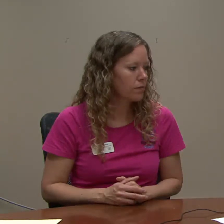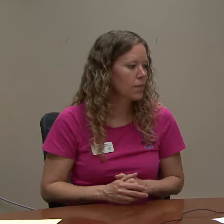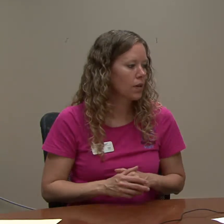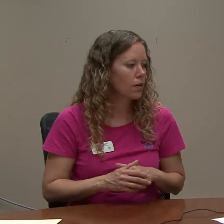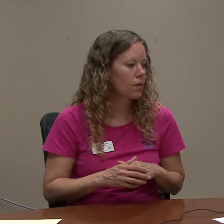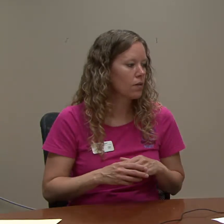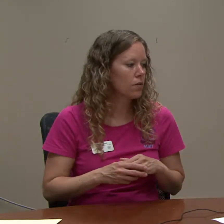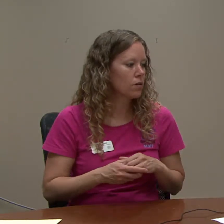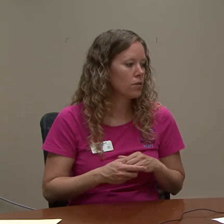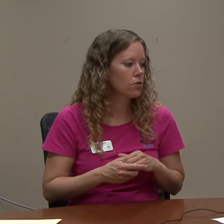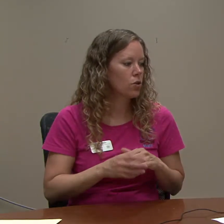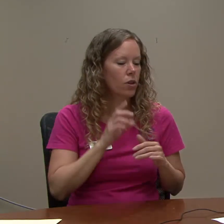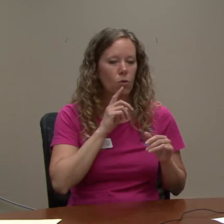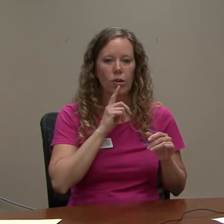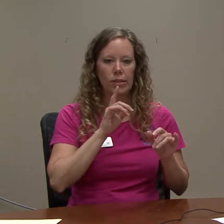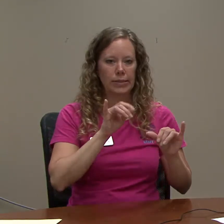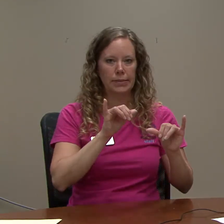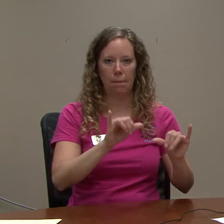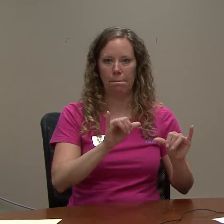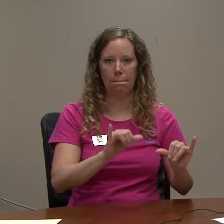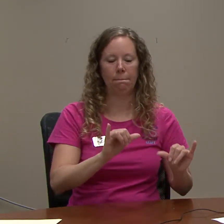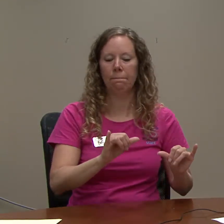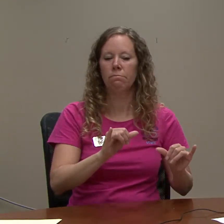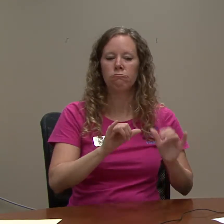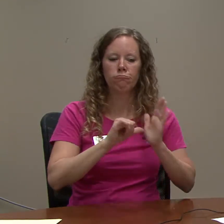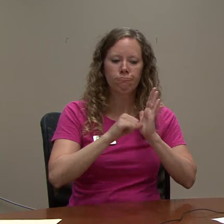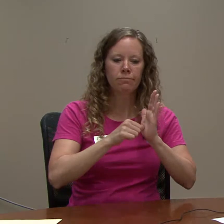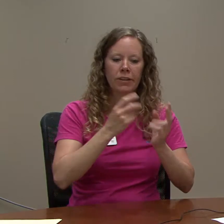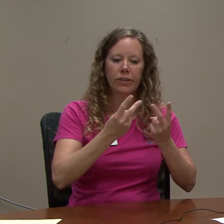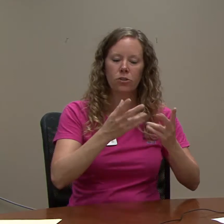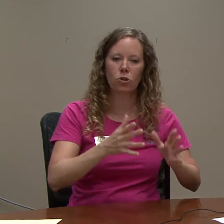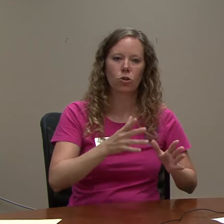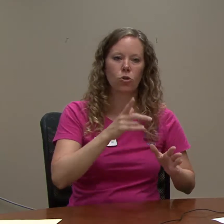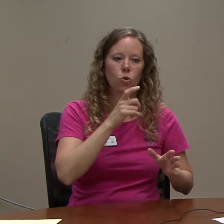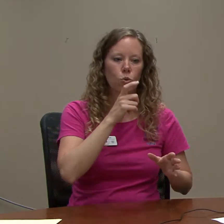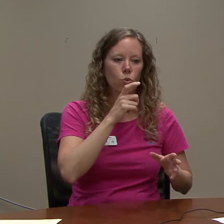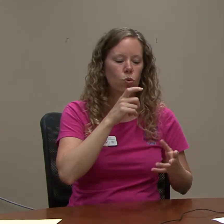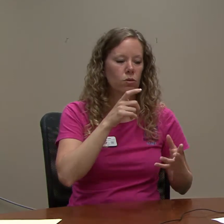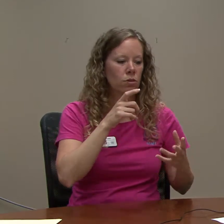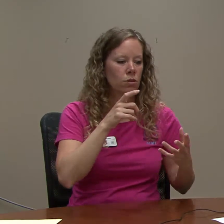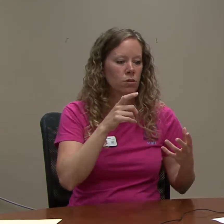Anyway, that doesn't change. Essential visitor would be someone who